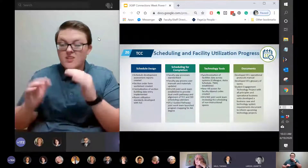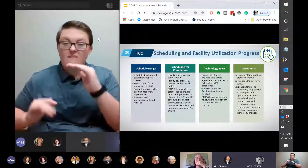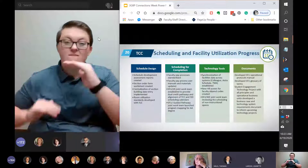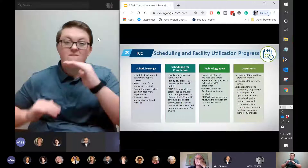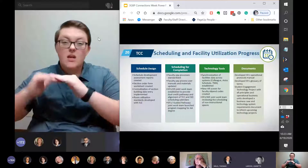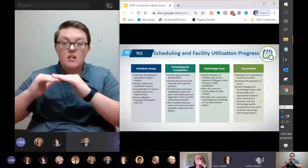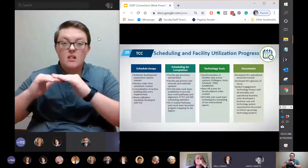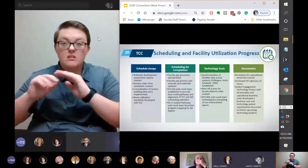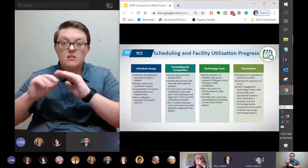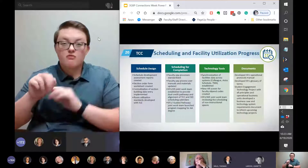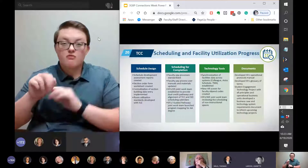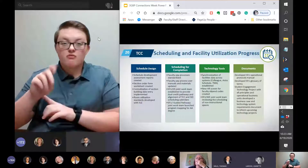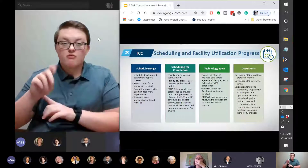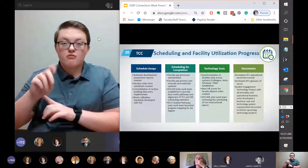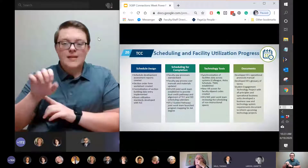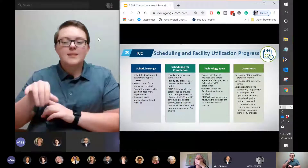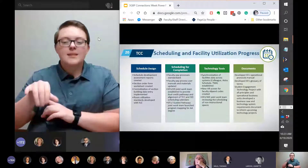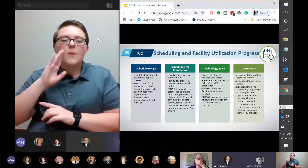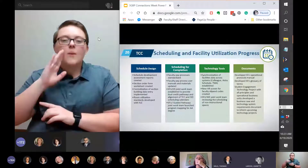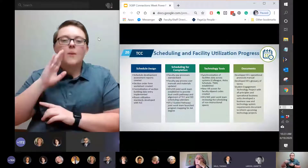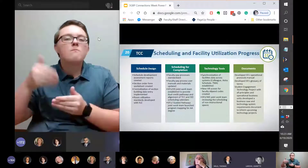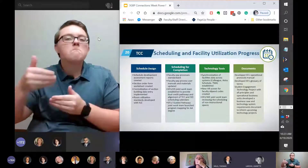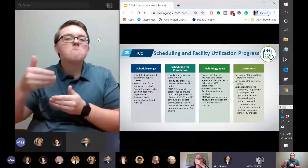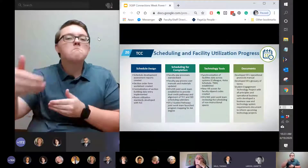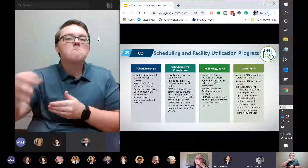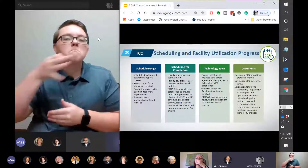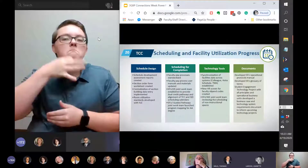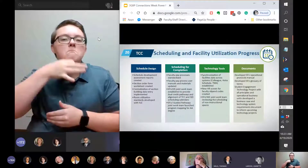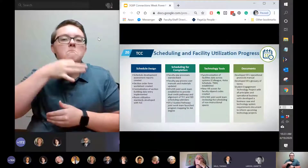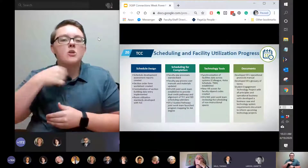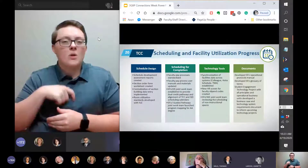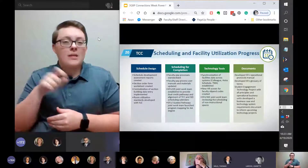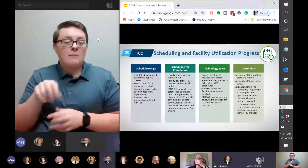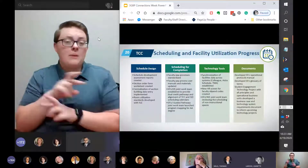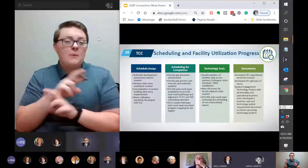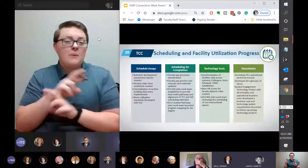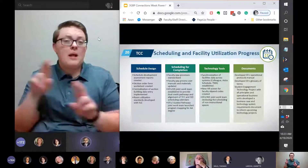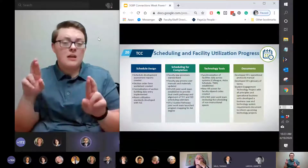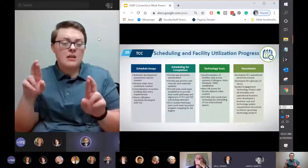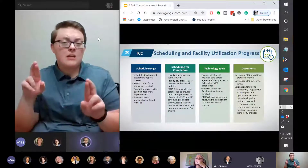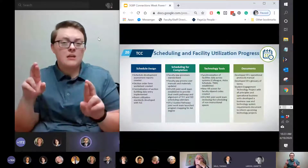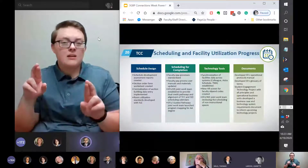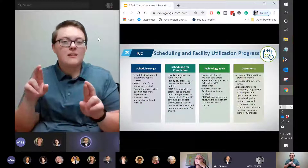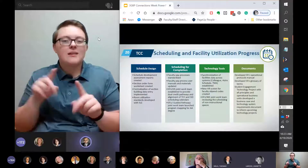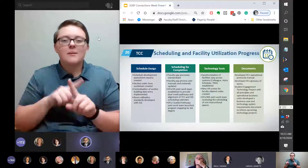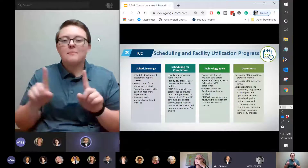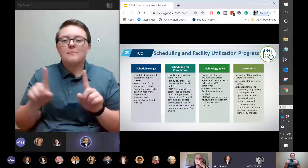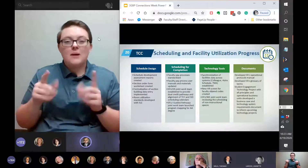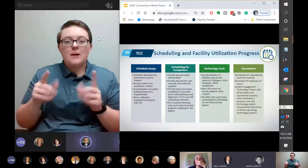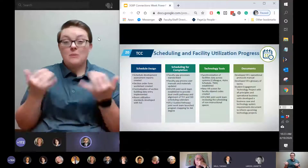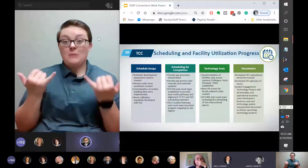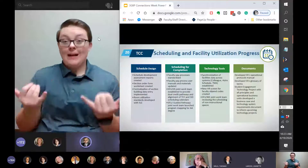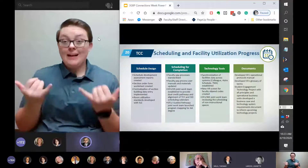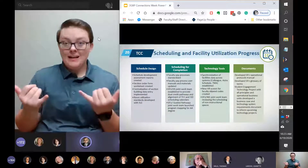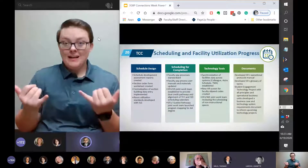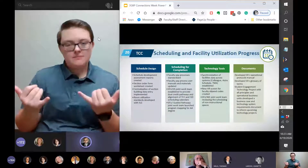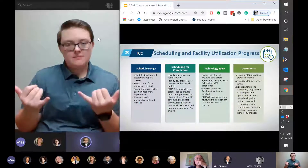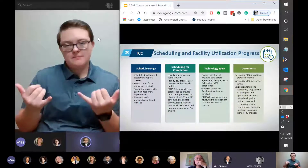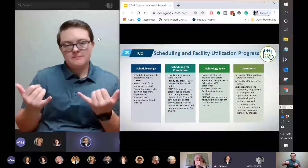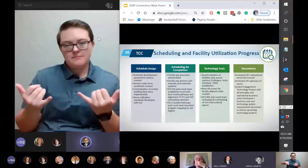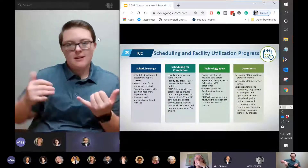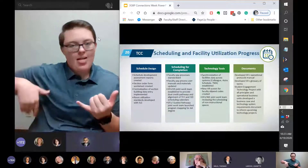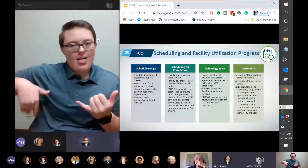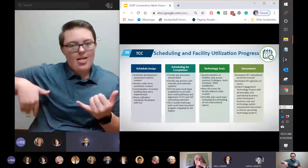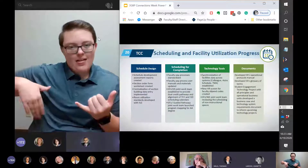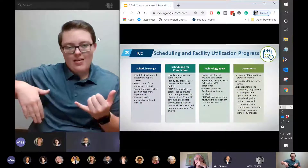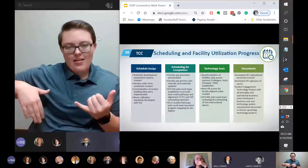is something that's coming. And I think we need to be prepared for that, but we are not yet prepared to ease into